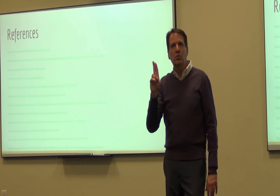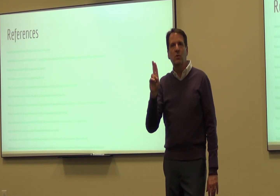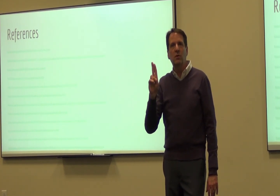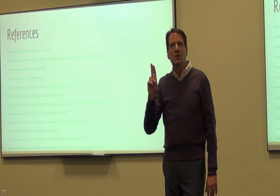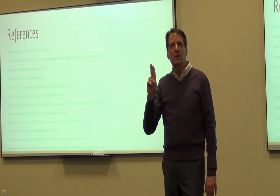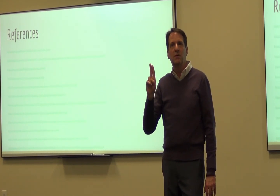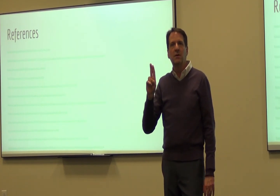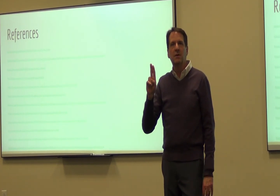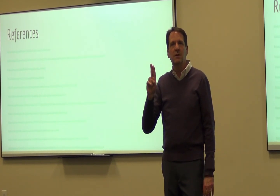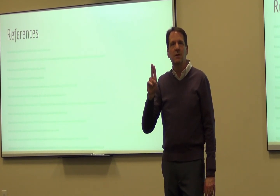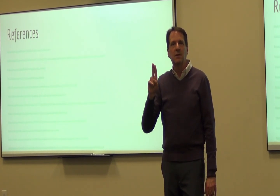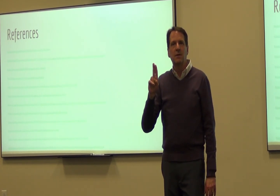Oh,